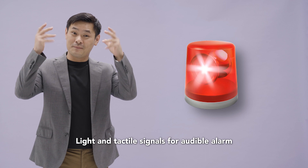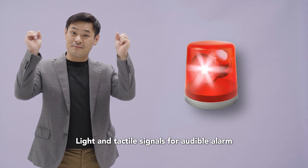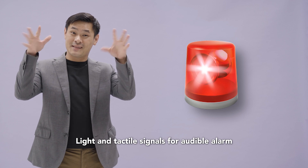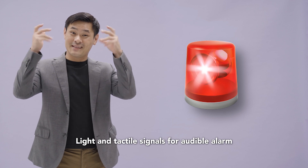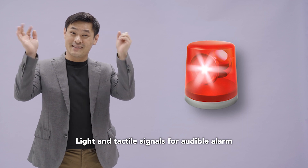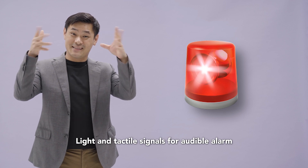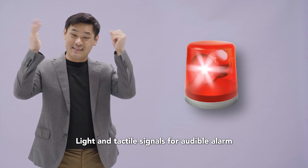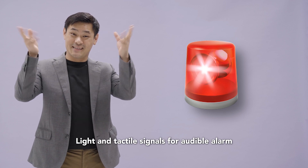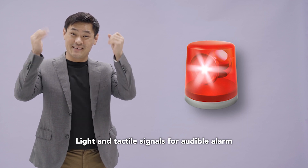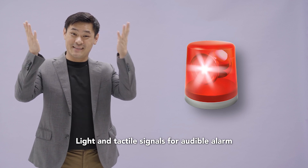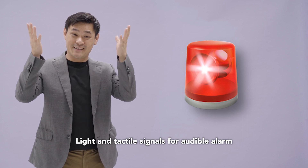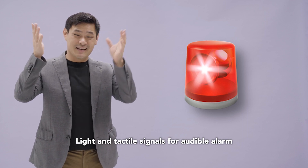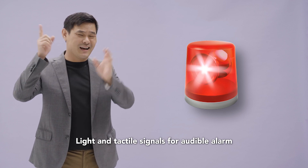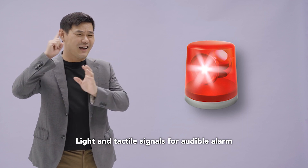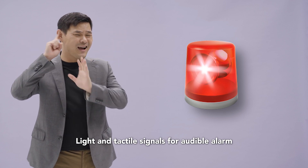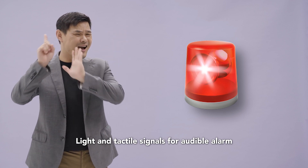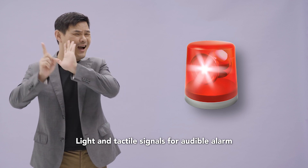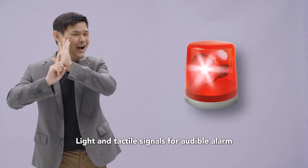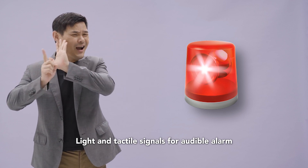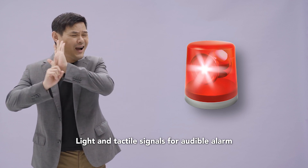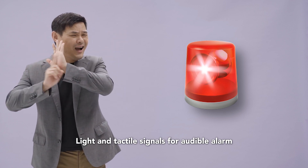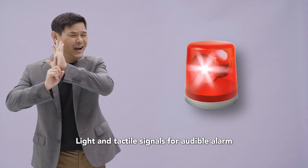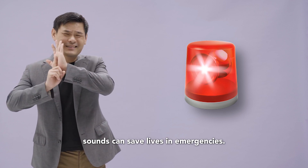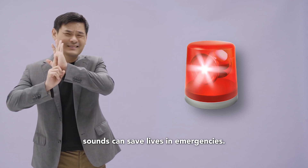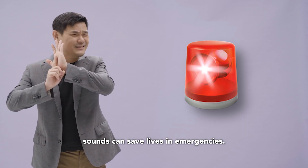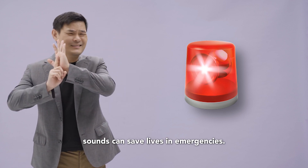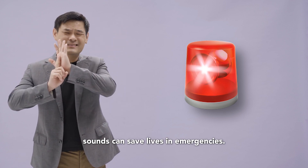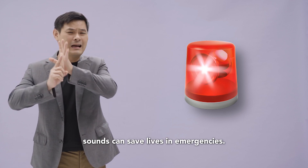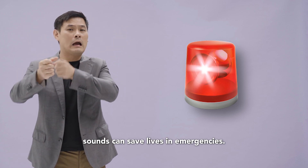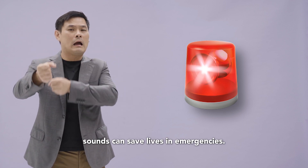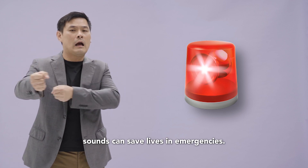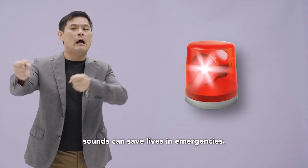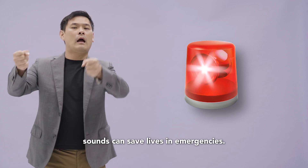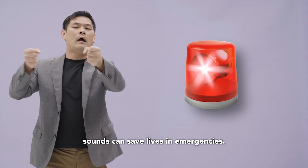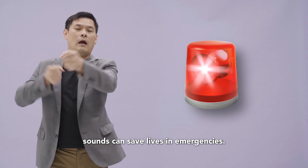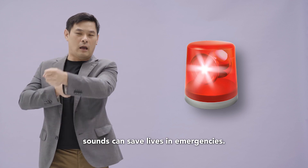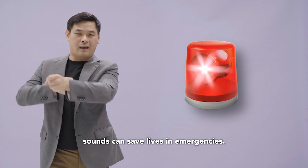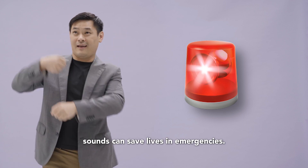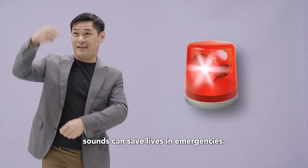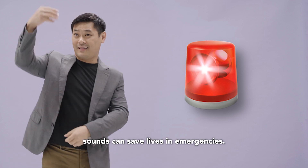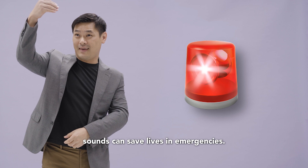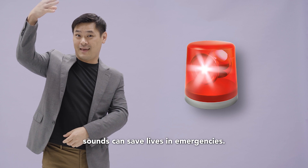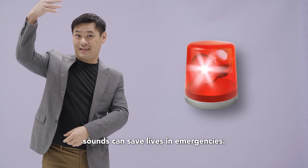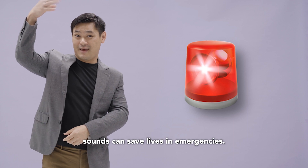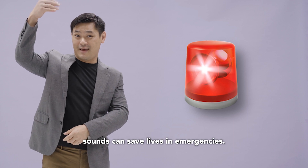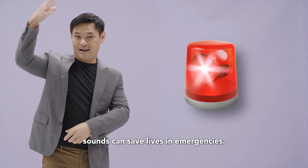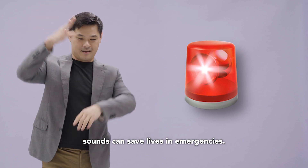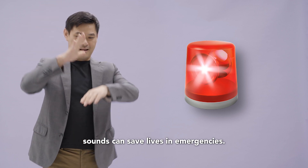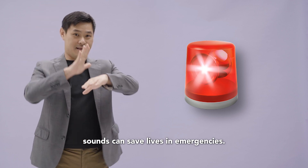Light and tactile signals for audible alarm sounds can save lives in emergencies.